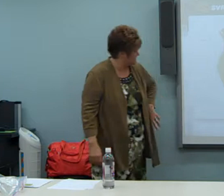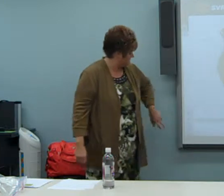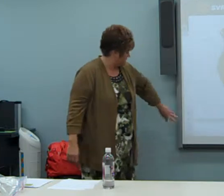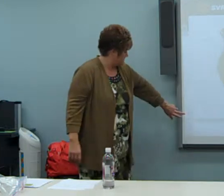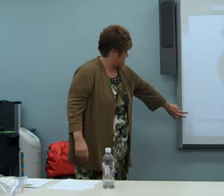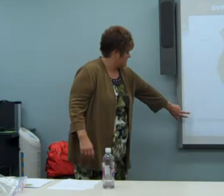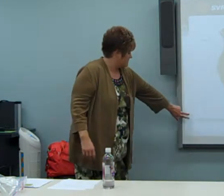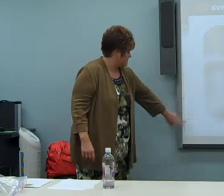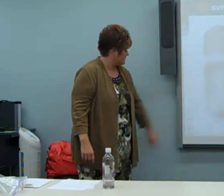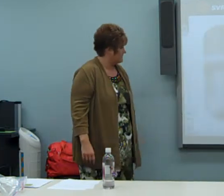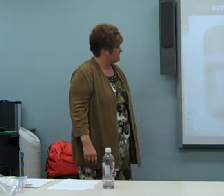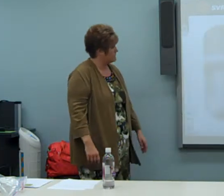The regions.